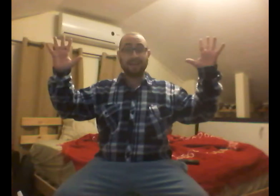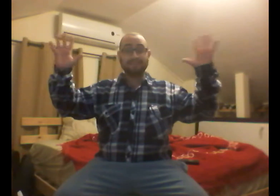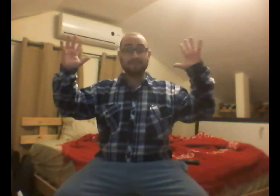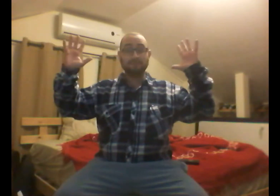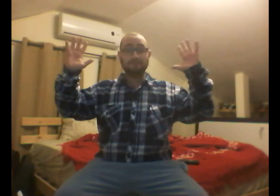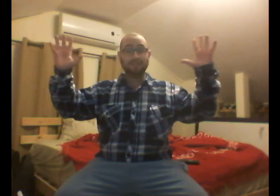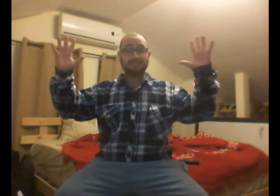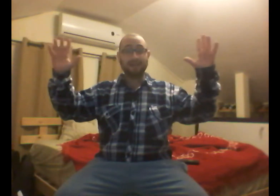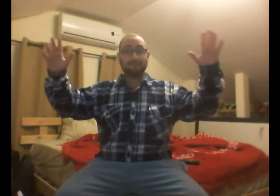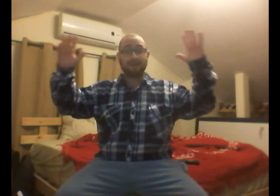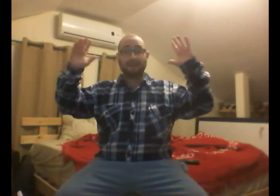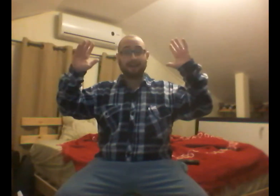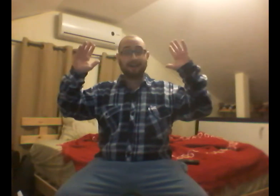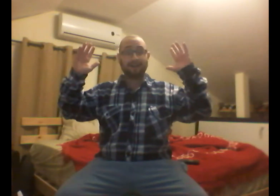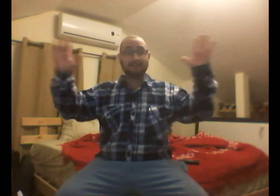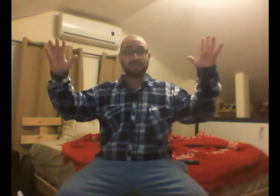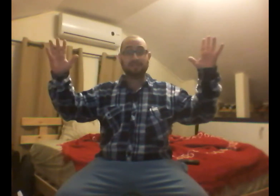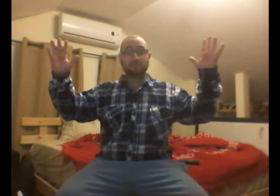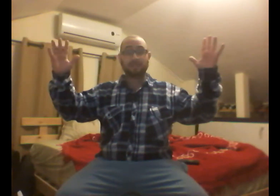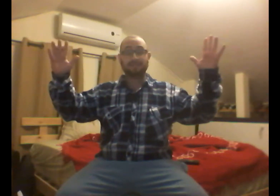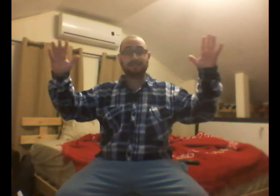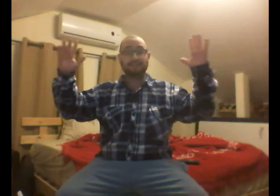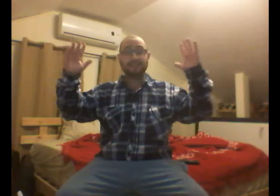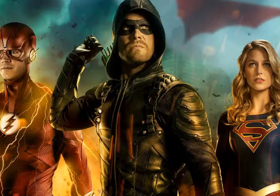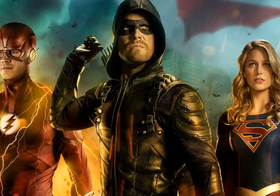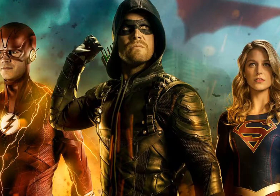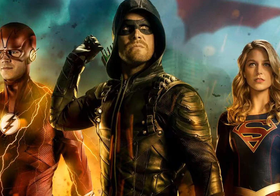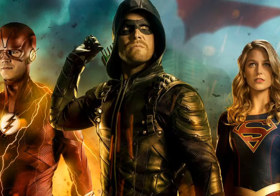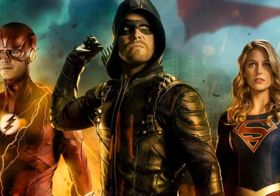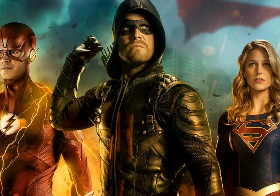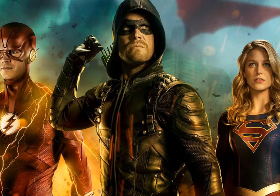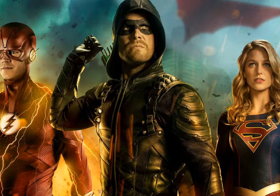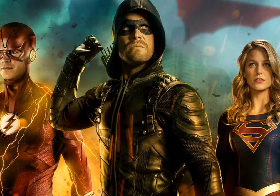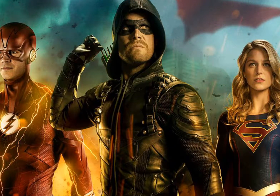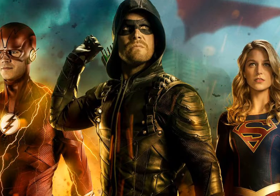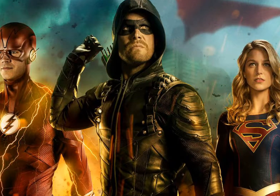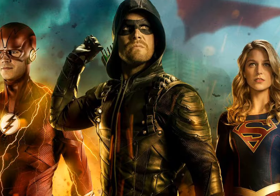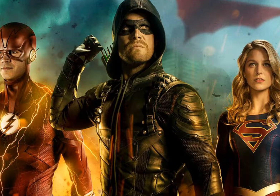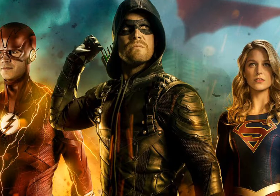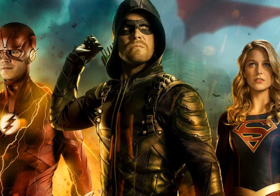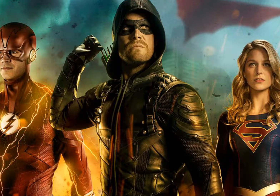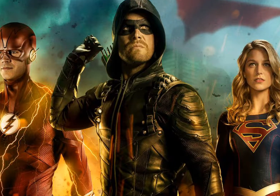guys, what's up? I just finished watching the Elseworlds crossover from the CW shows, and